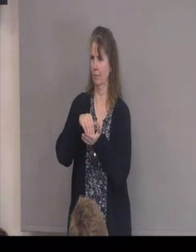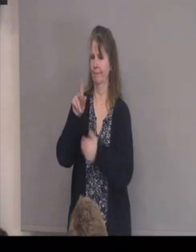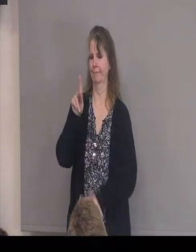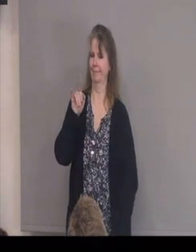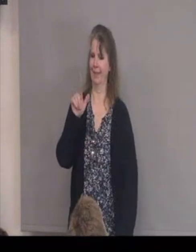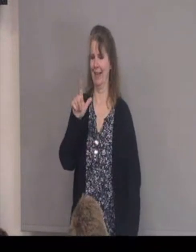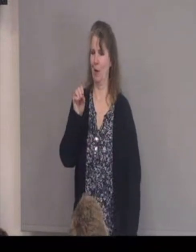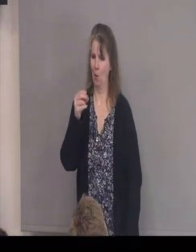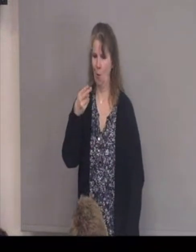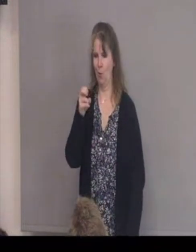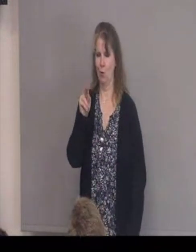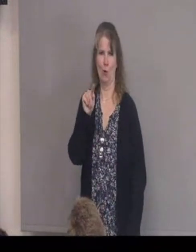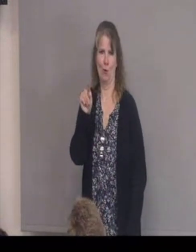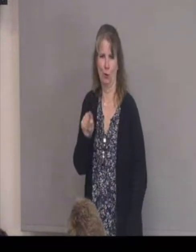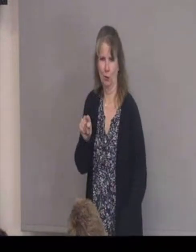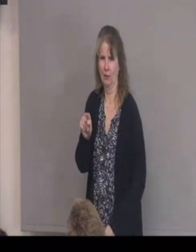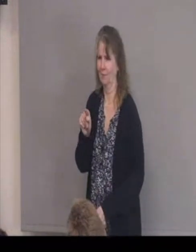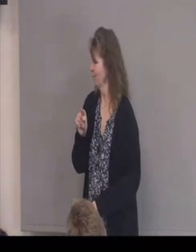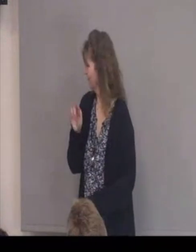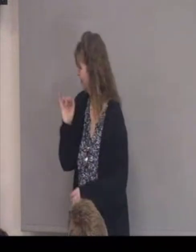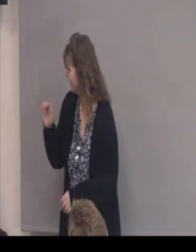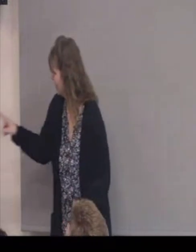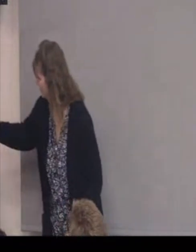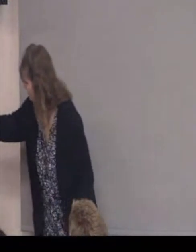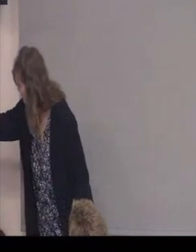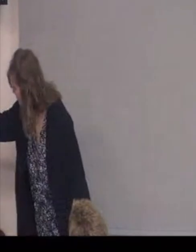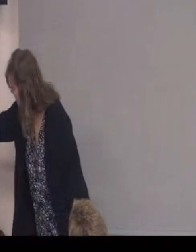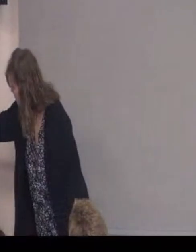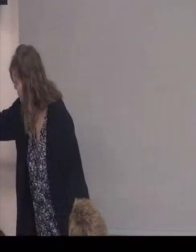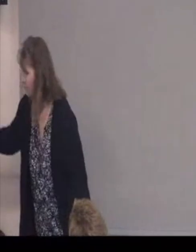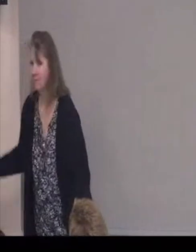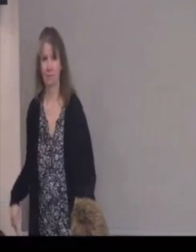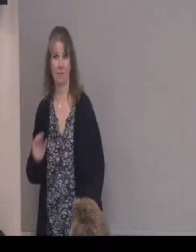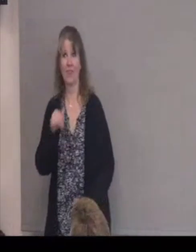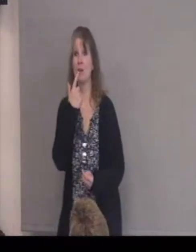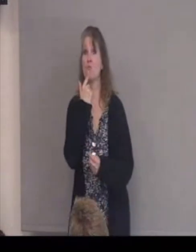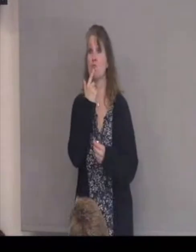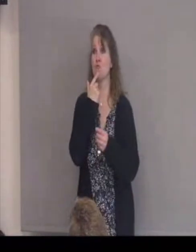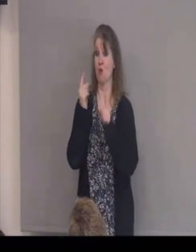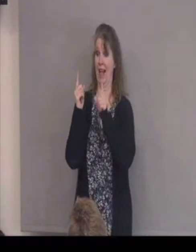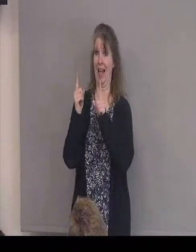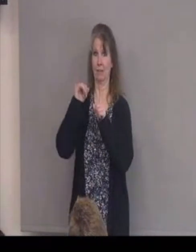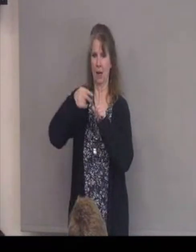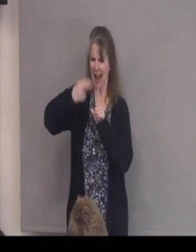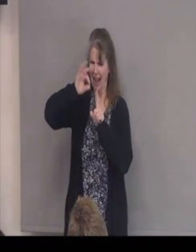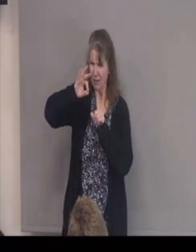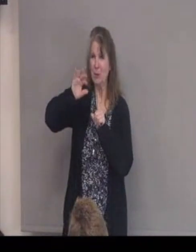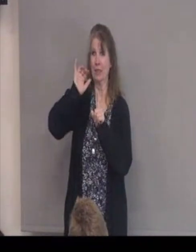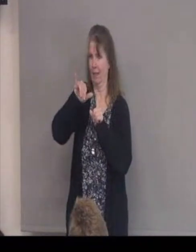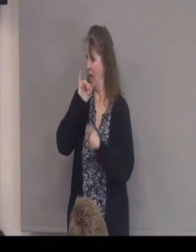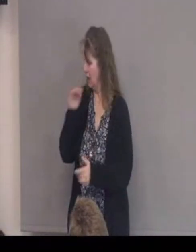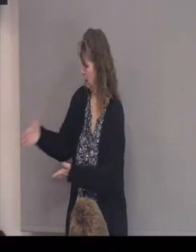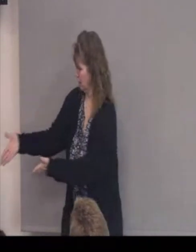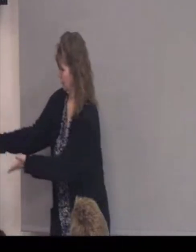It has to be above 20,000 kilohertz. If you look at this image right here, you can get an idea.